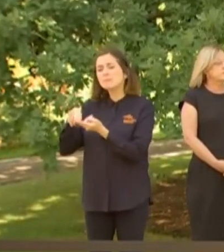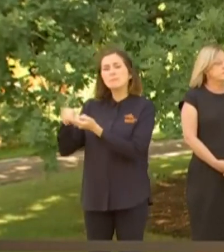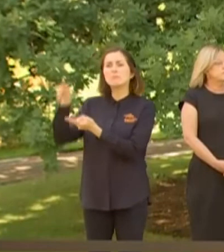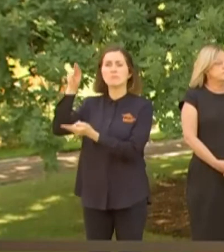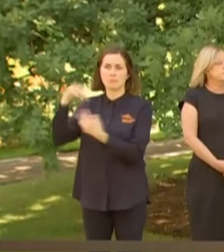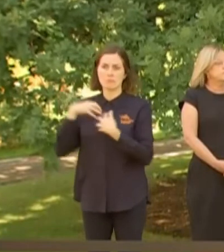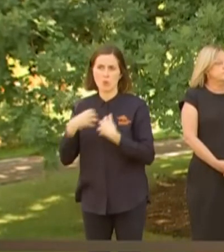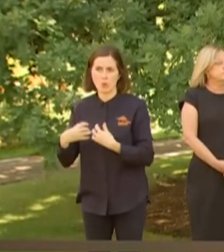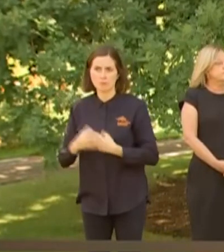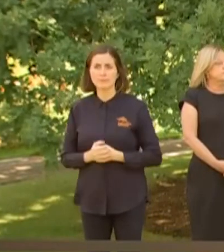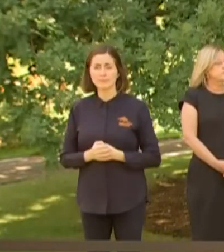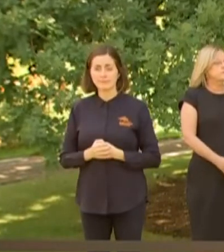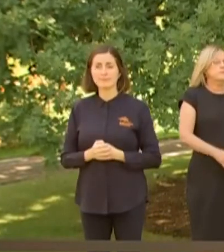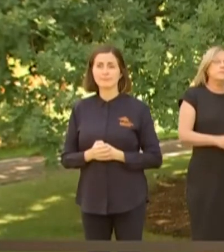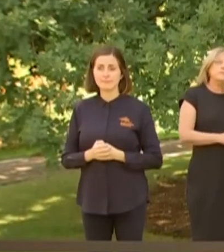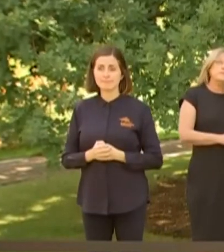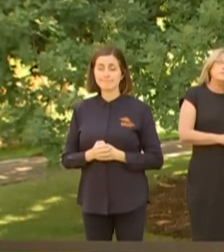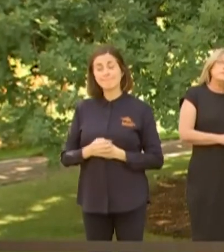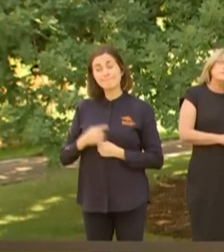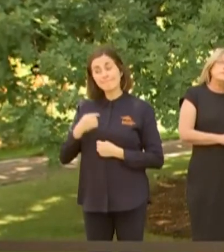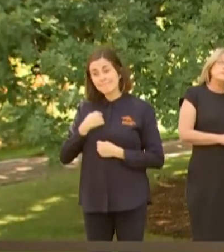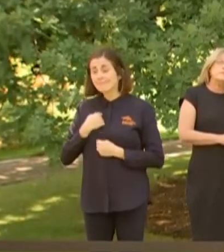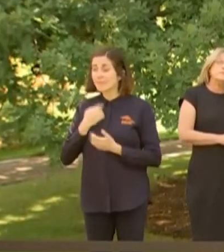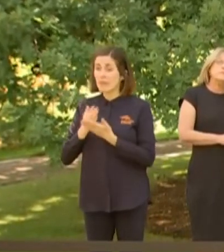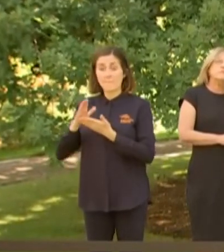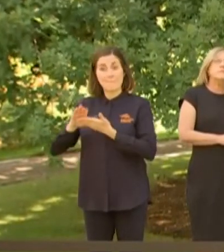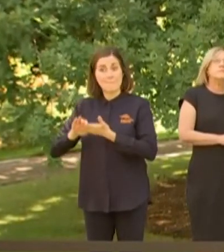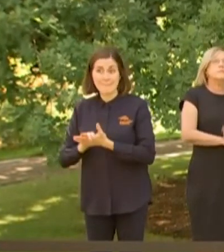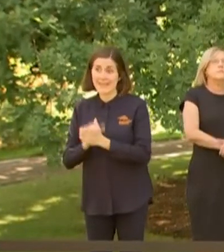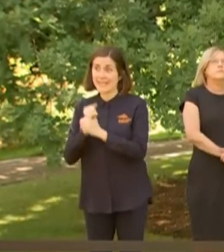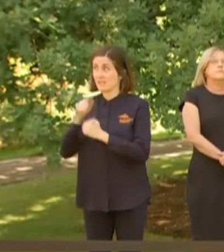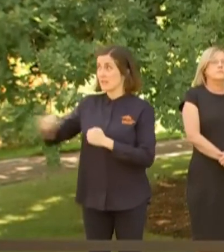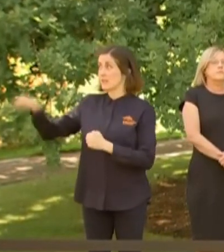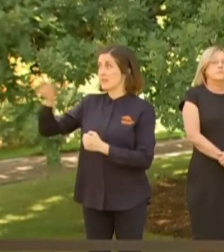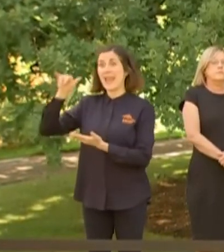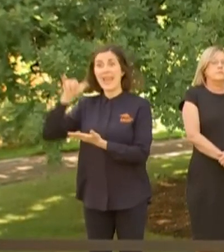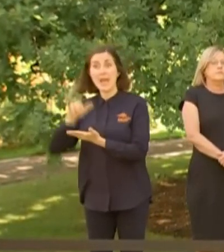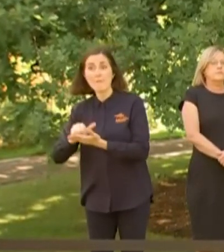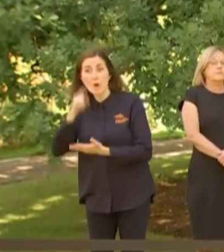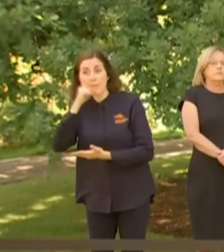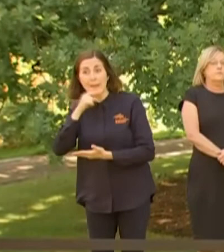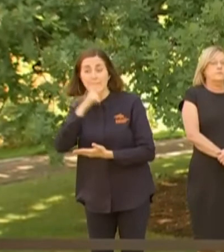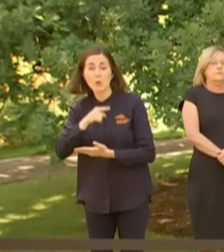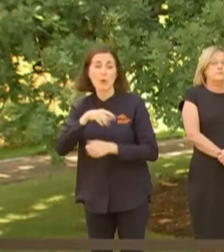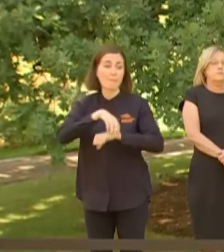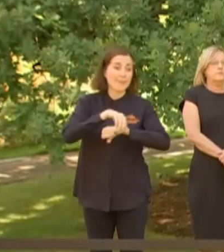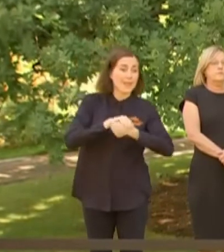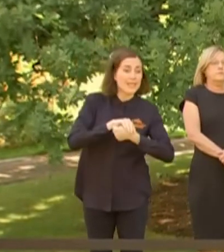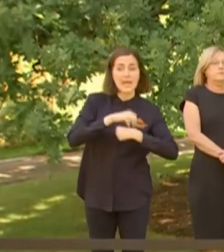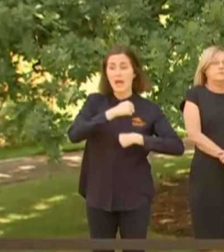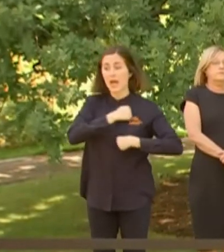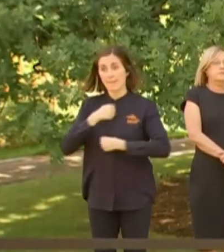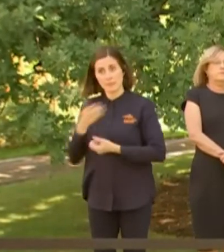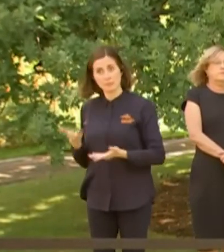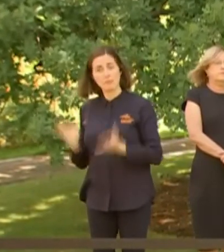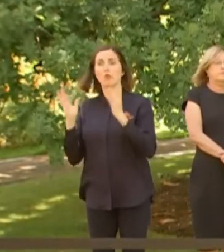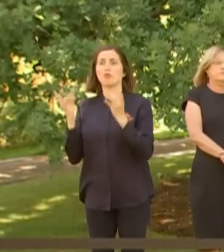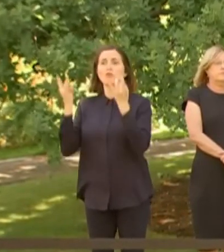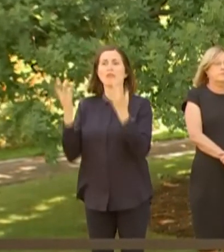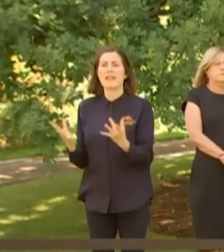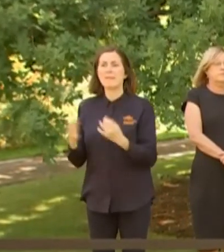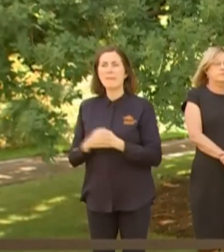travellers because our system has been closed. Our airport essentially has been closed. But I think the most important thing here is to start at